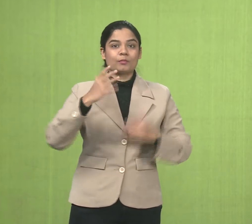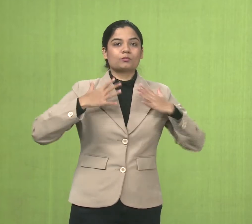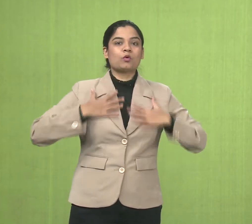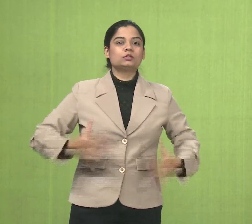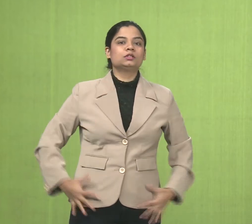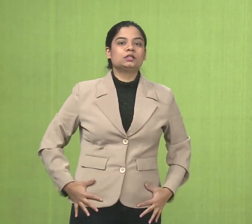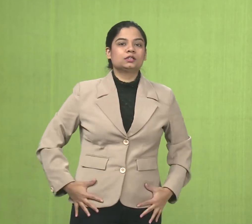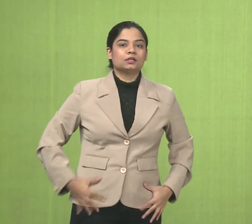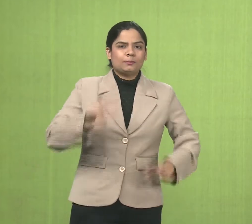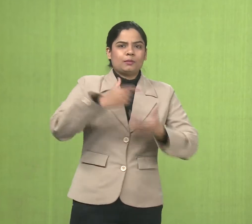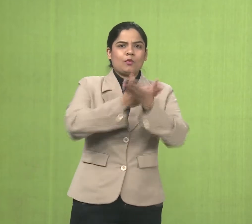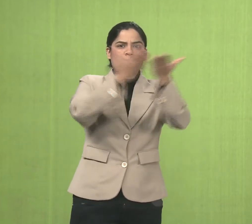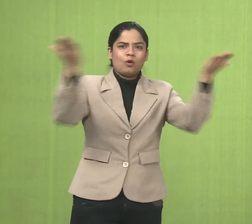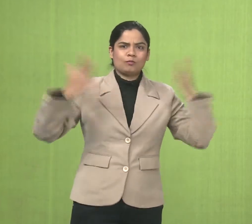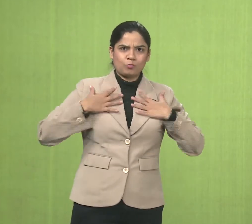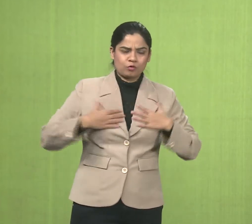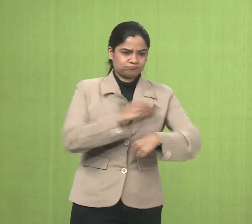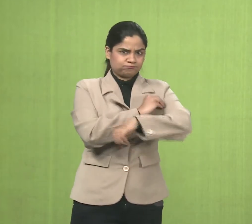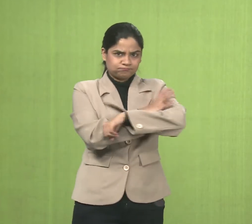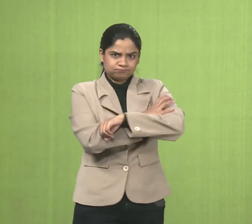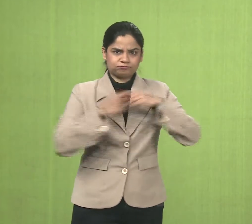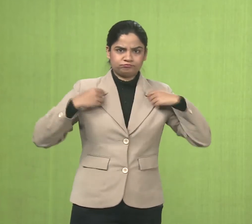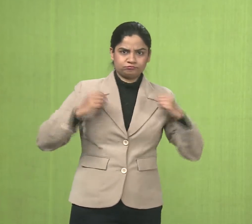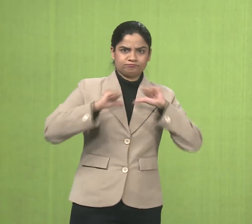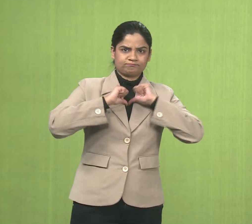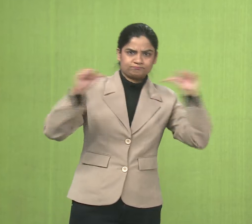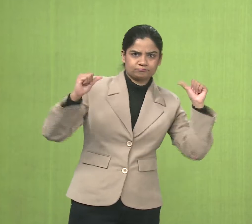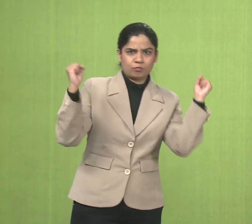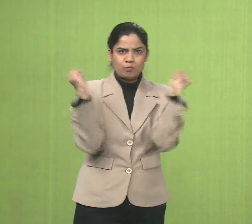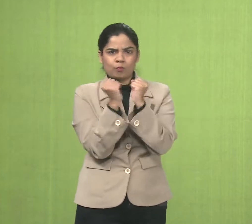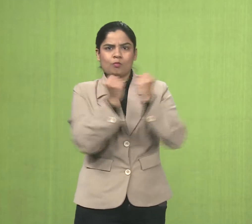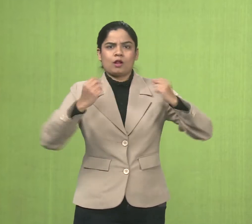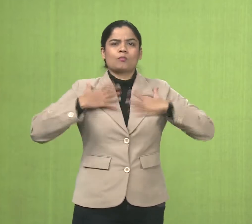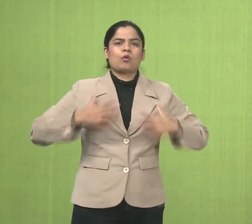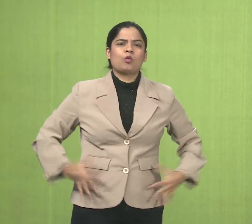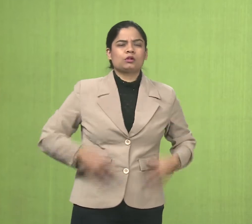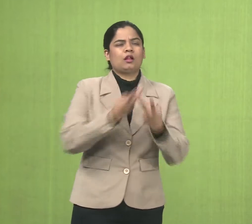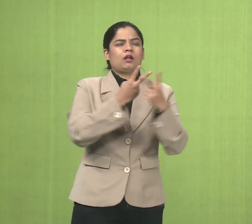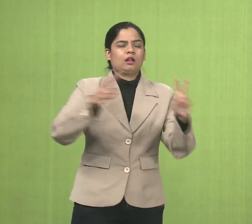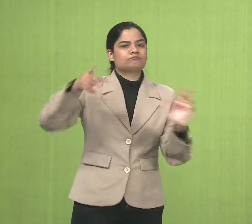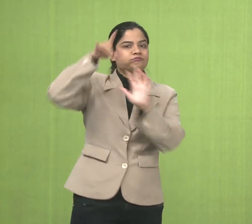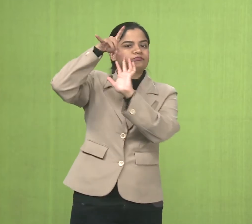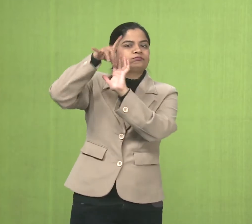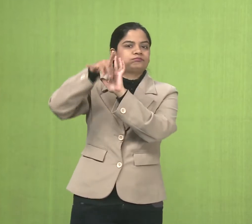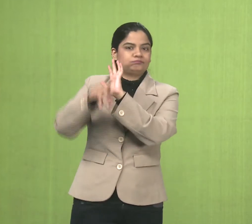Physical means bodily, something that's there pertaining to the body is called physical.